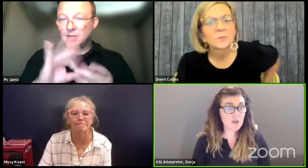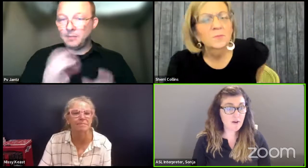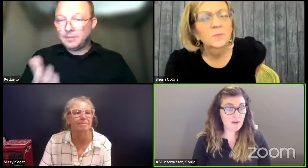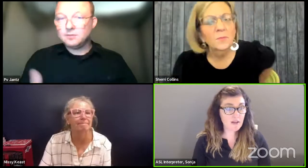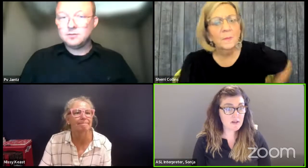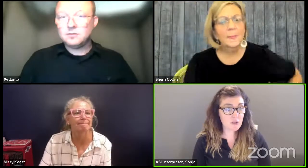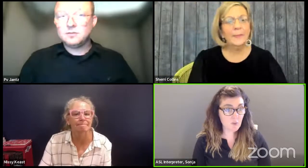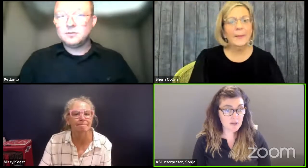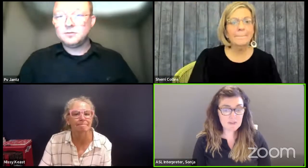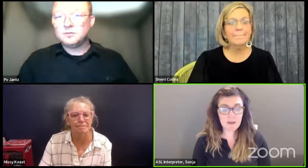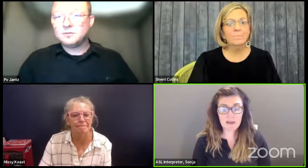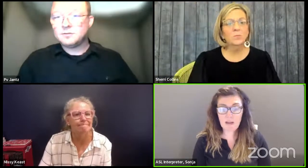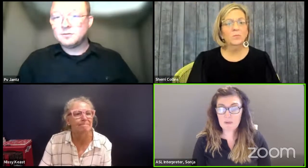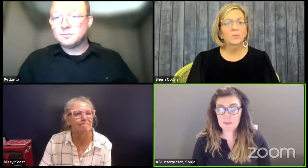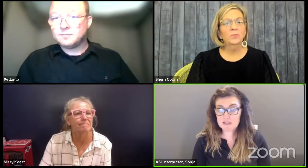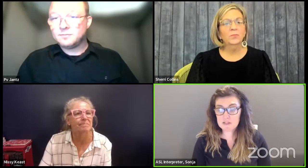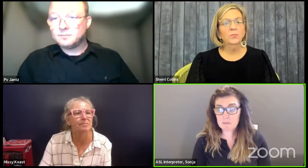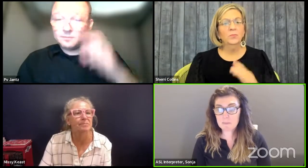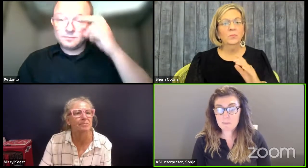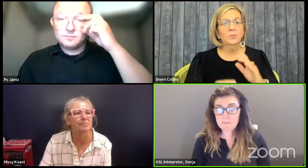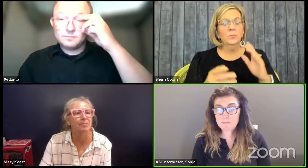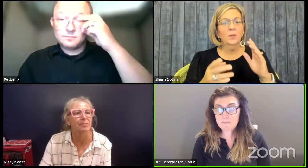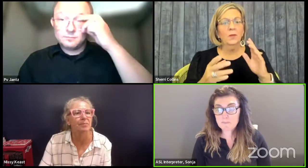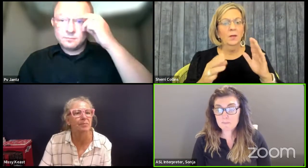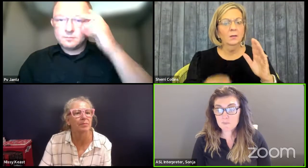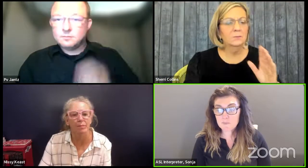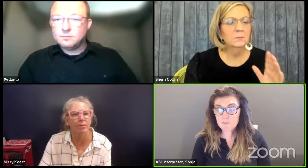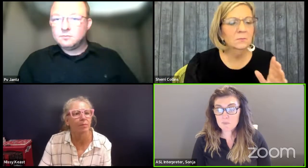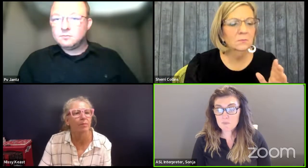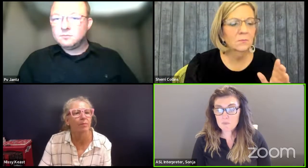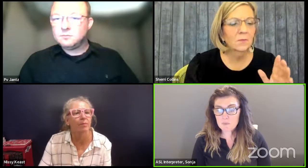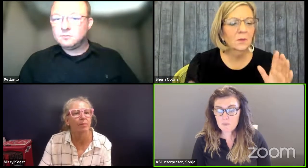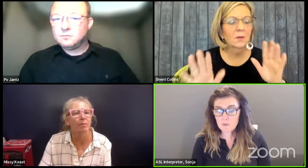Okay, Sherry, you wanted to make a comment, please.